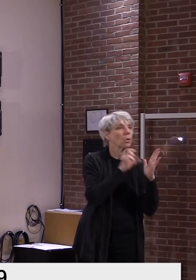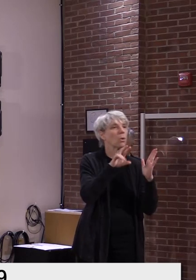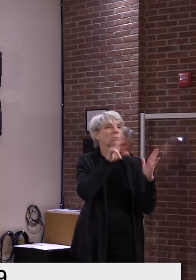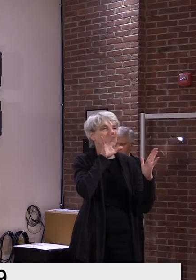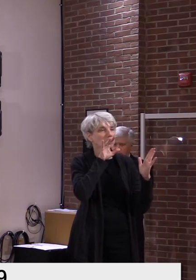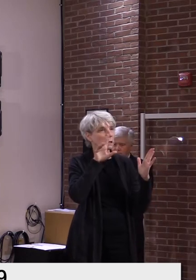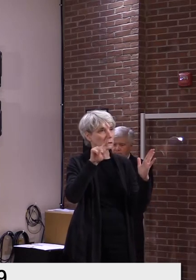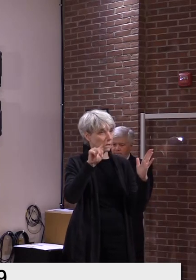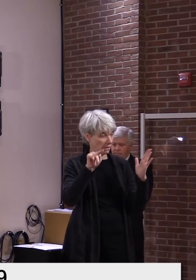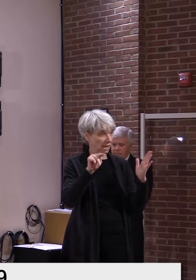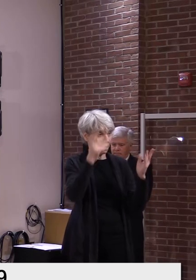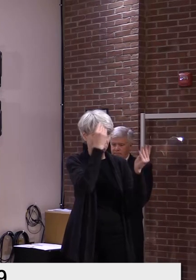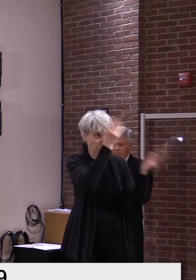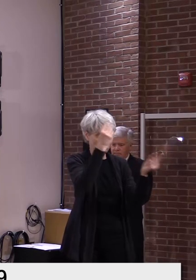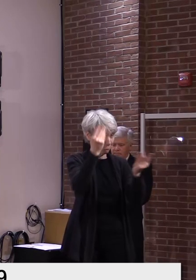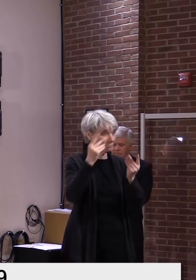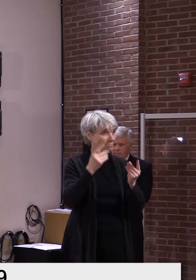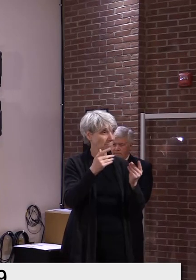Will do.